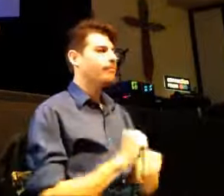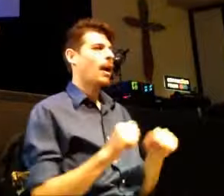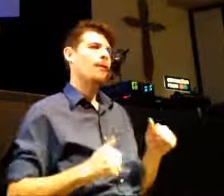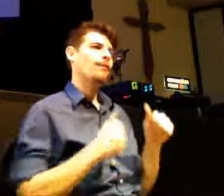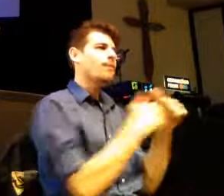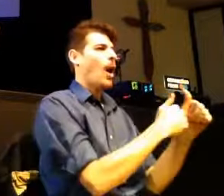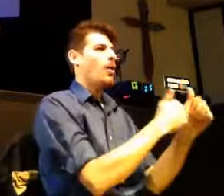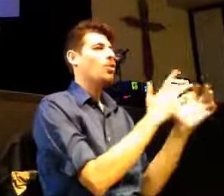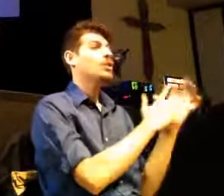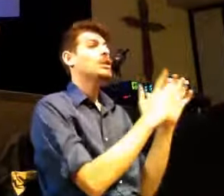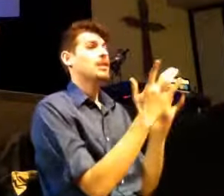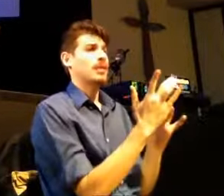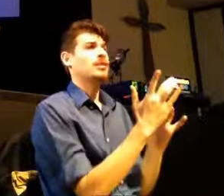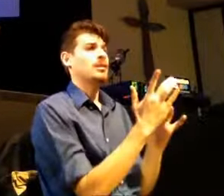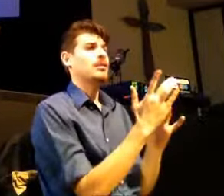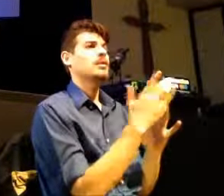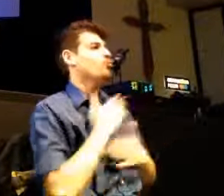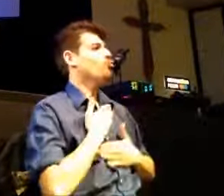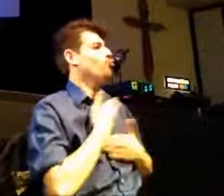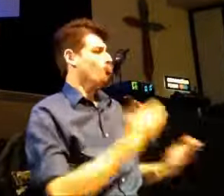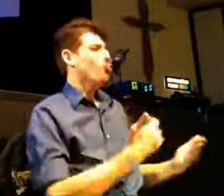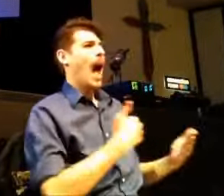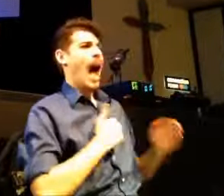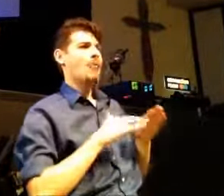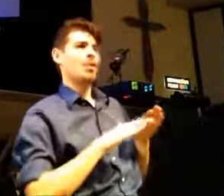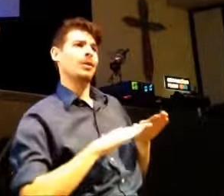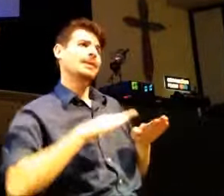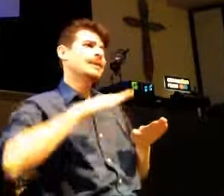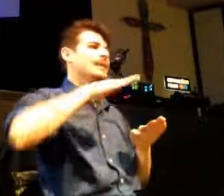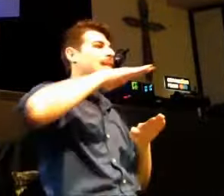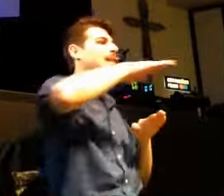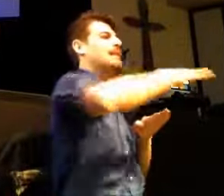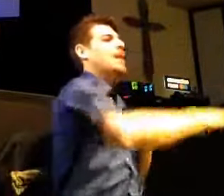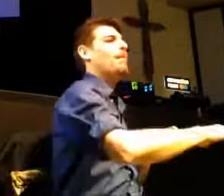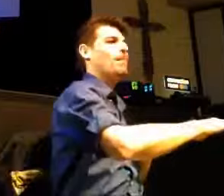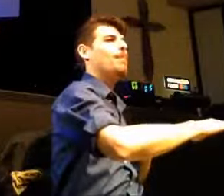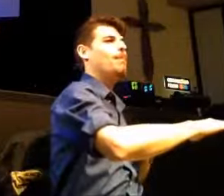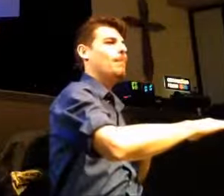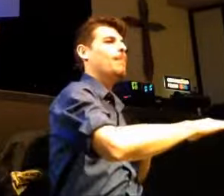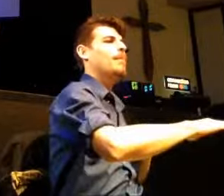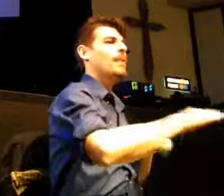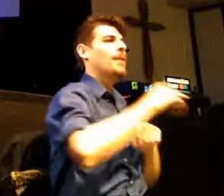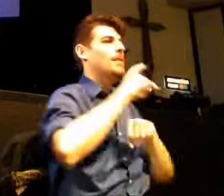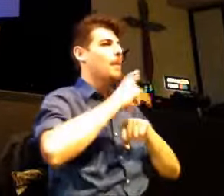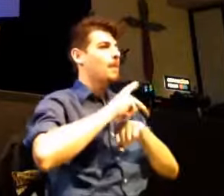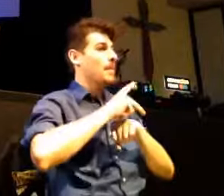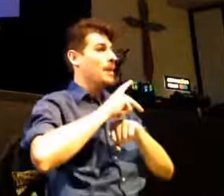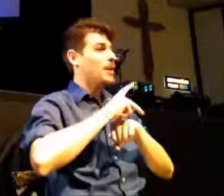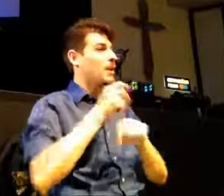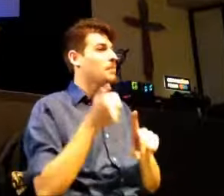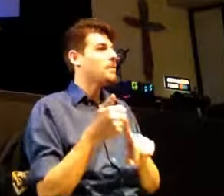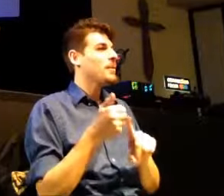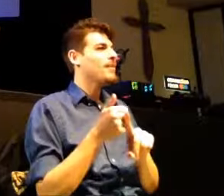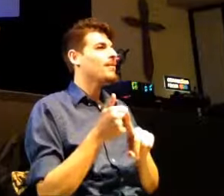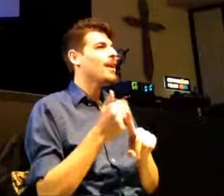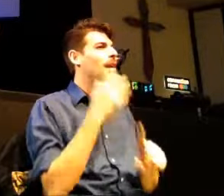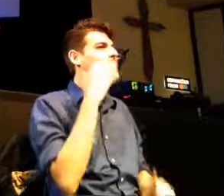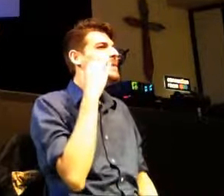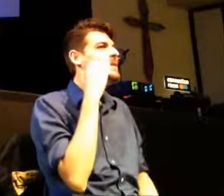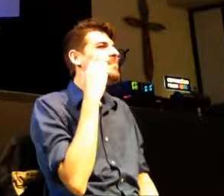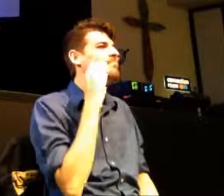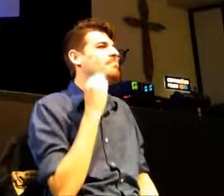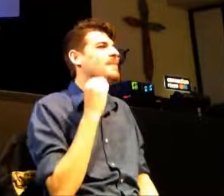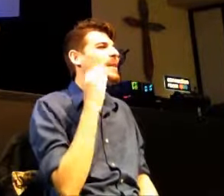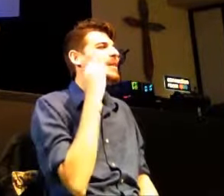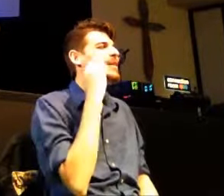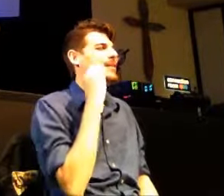this man Jesus, and I'm going to step out. And Peter is the one that gets to experience that moment. But make no mistake